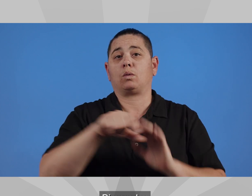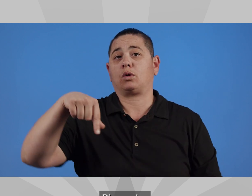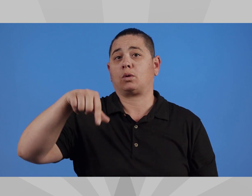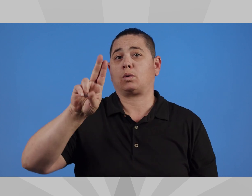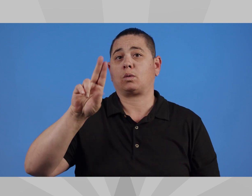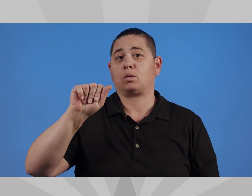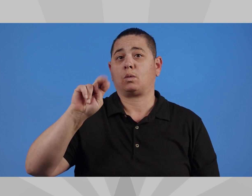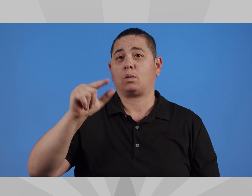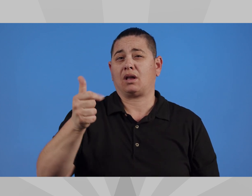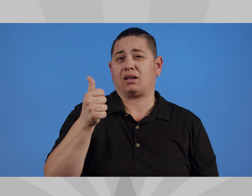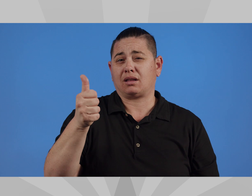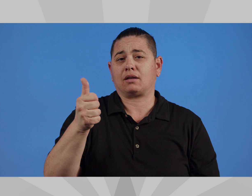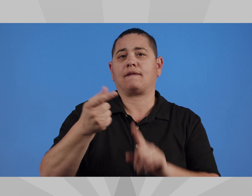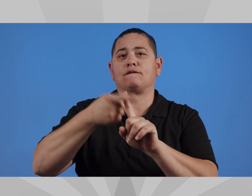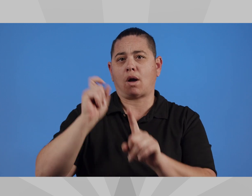Biography.